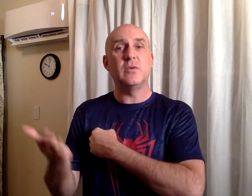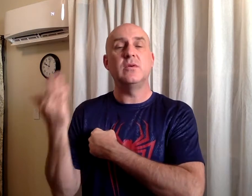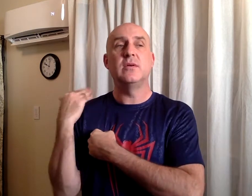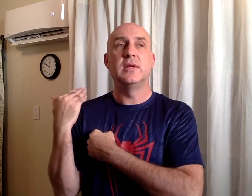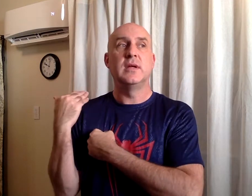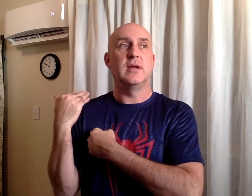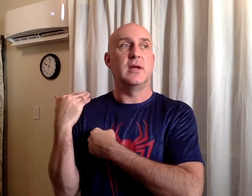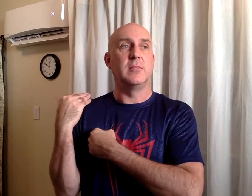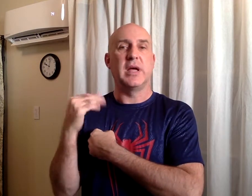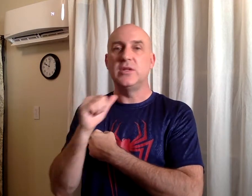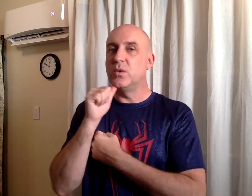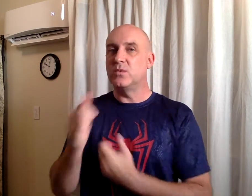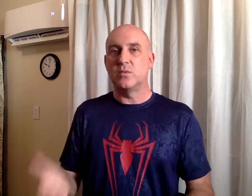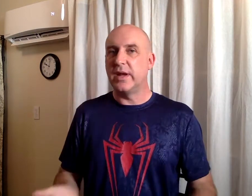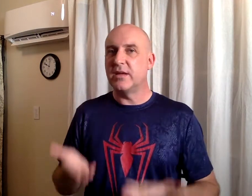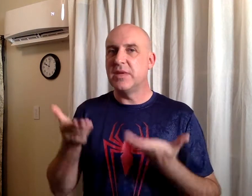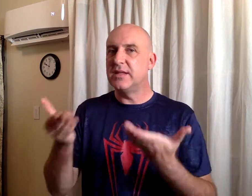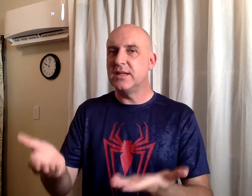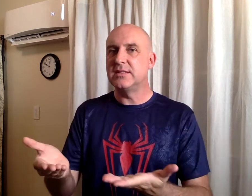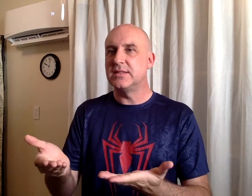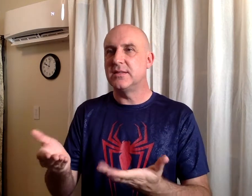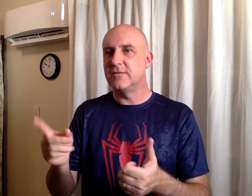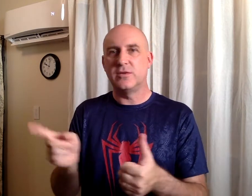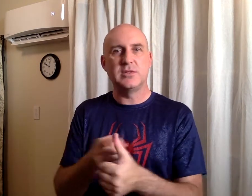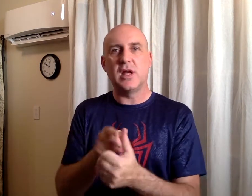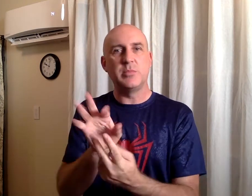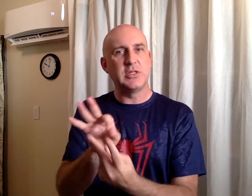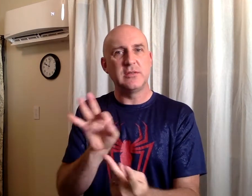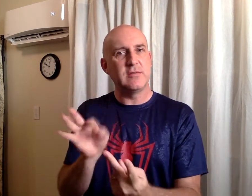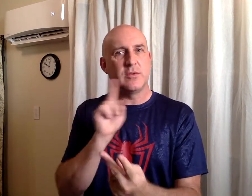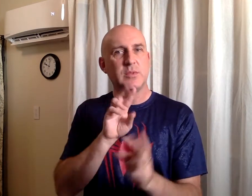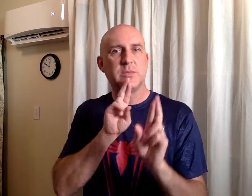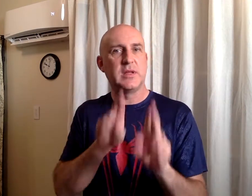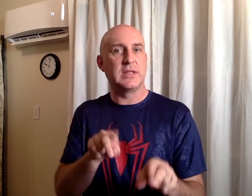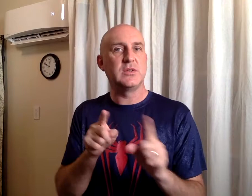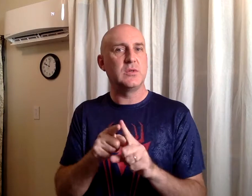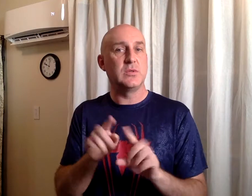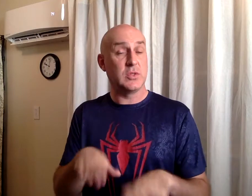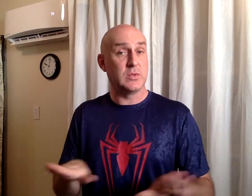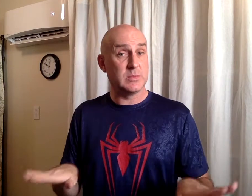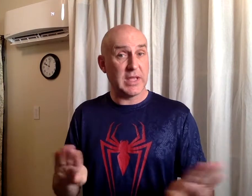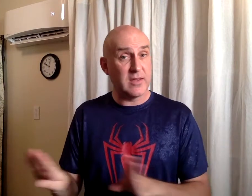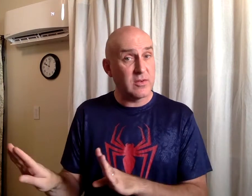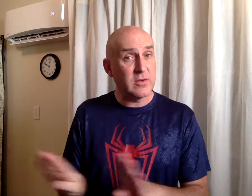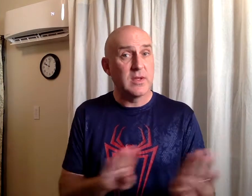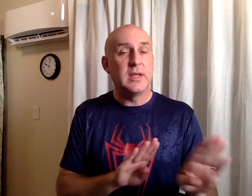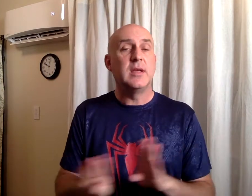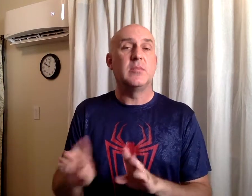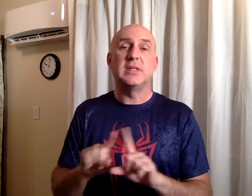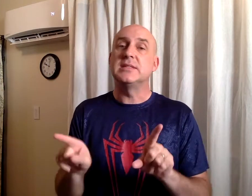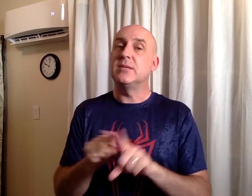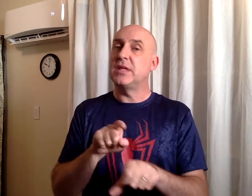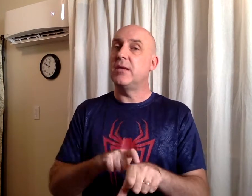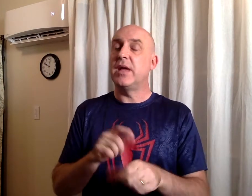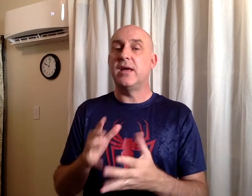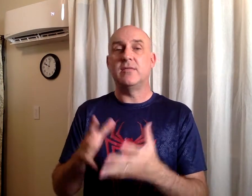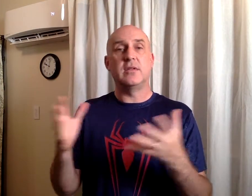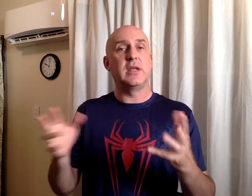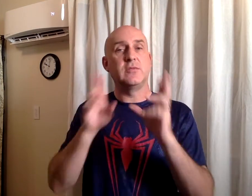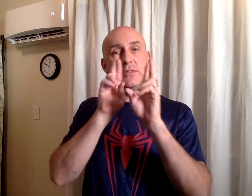before. I don't recommend it as the first option for responding to children's behavior, but at the same time I have a lot of